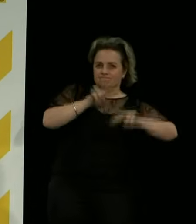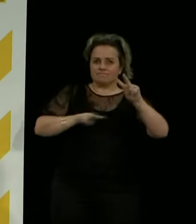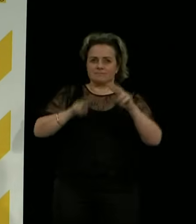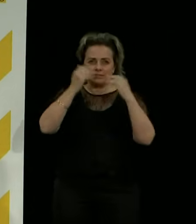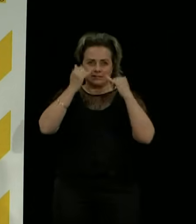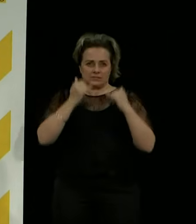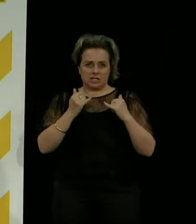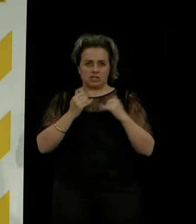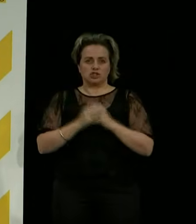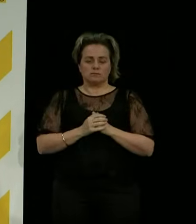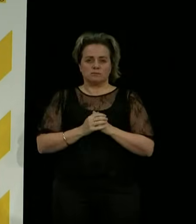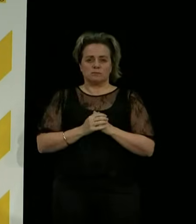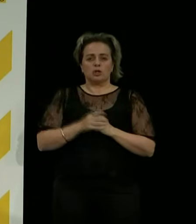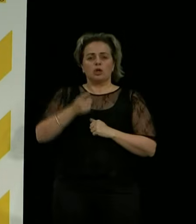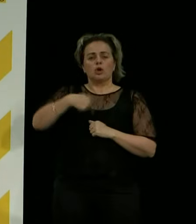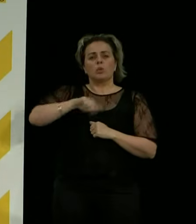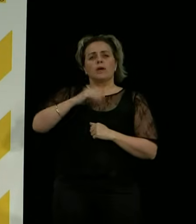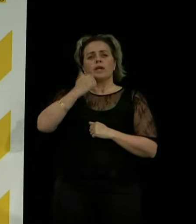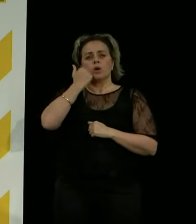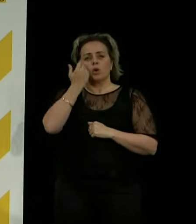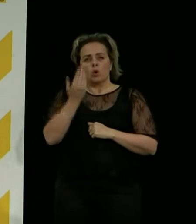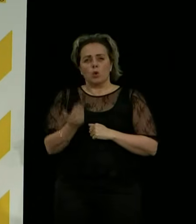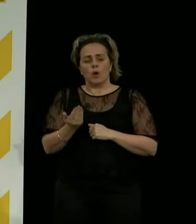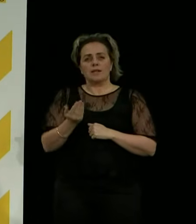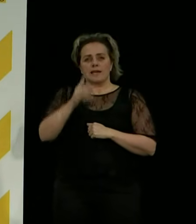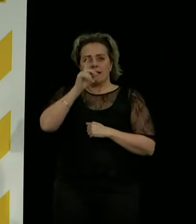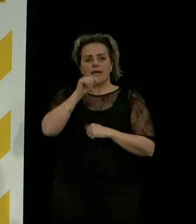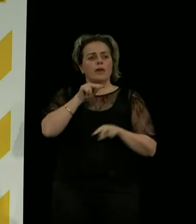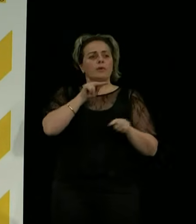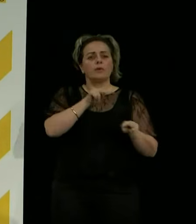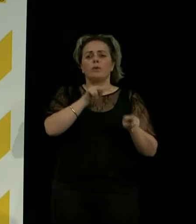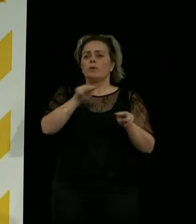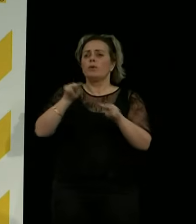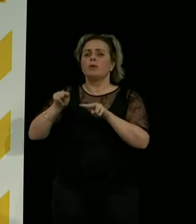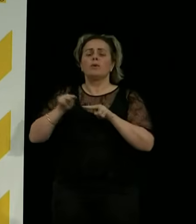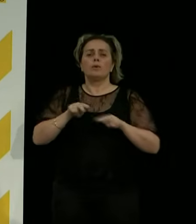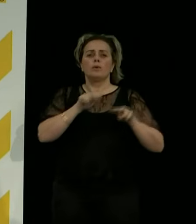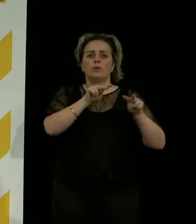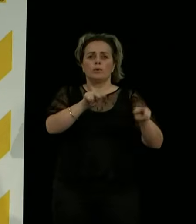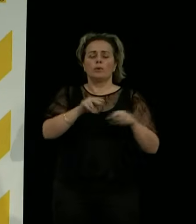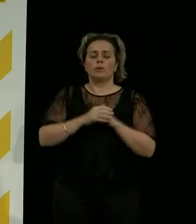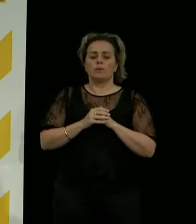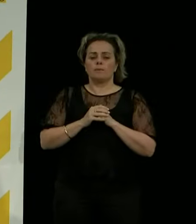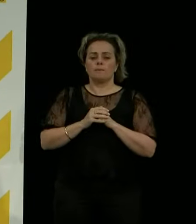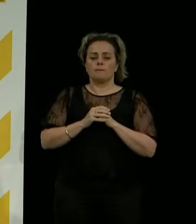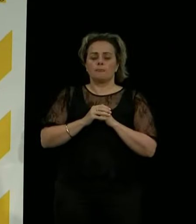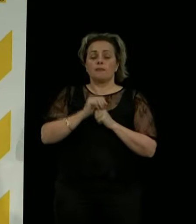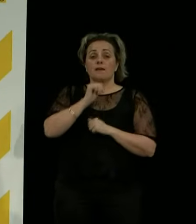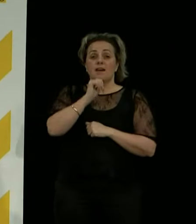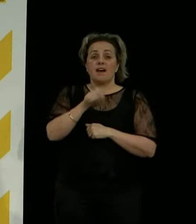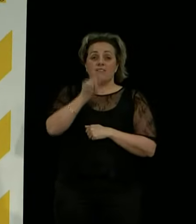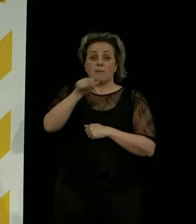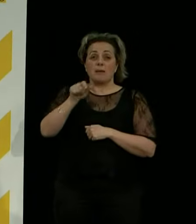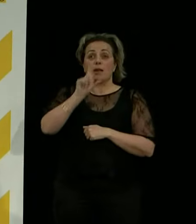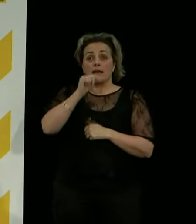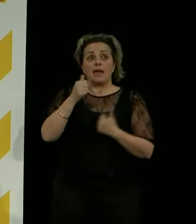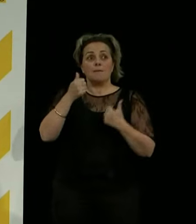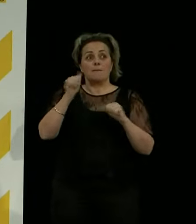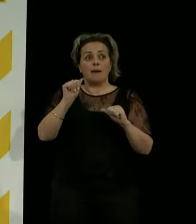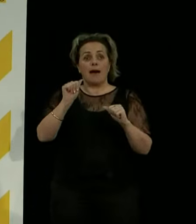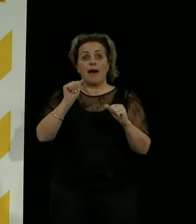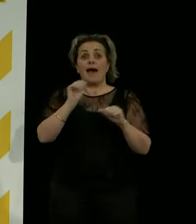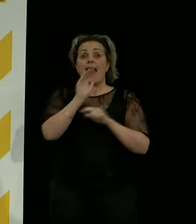judgments. We always have an eye to an ability to police, but actually whenever you're going to come to a point where people are able to meet